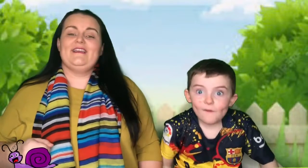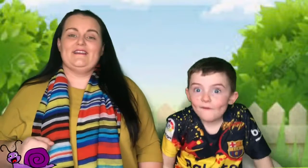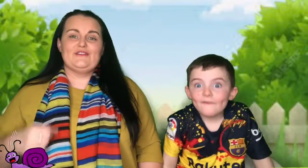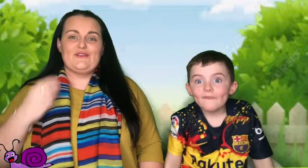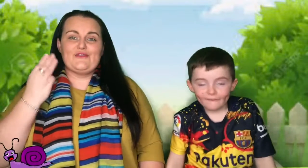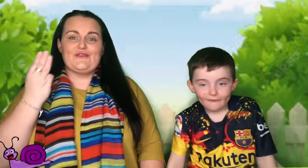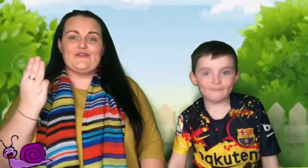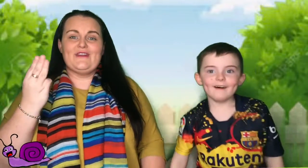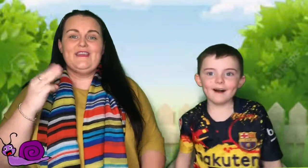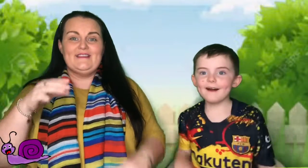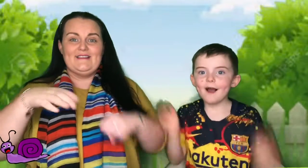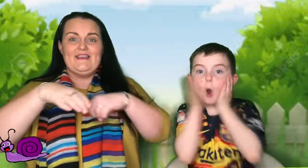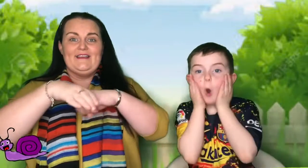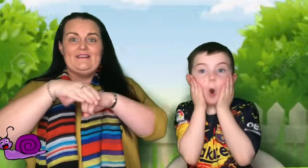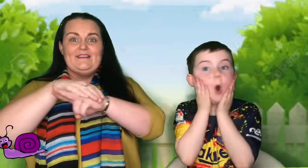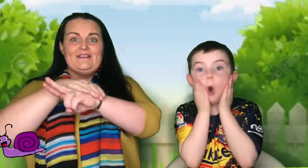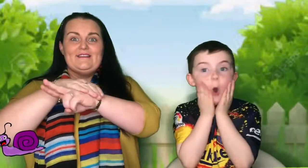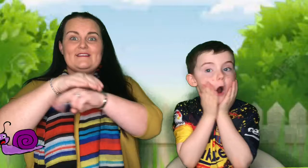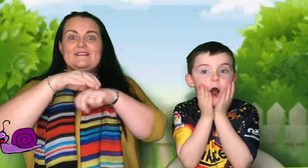has three snails.